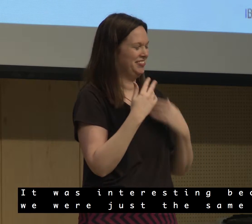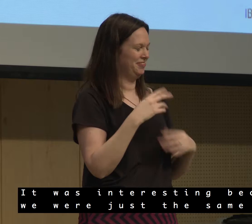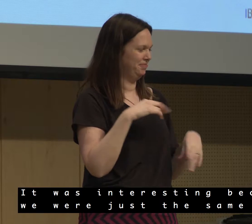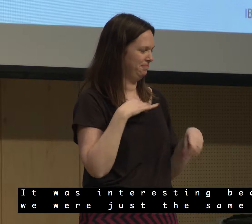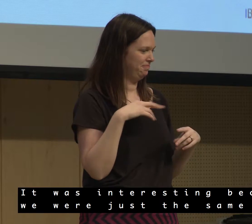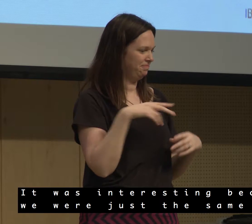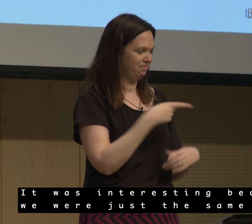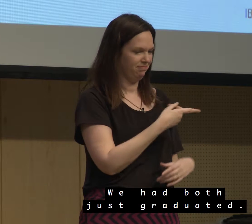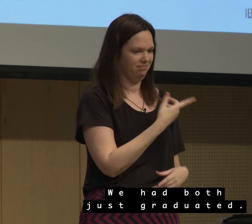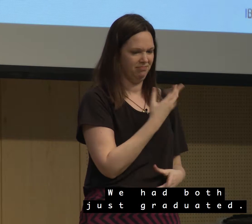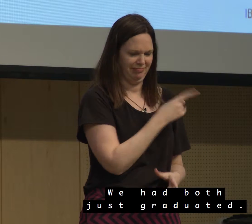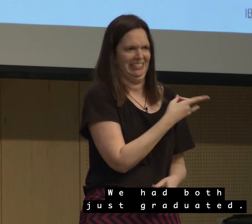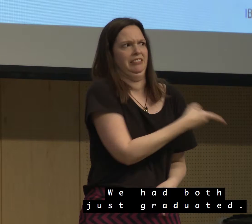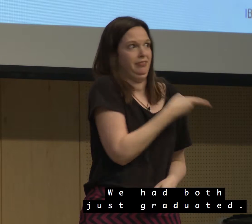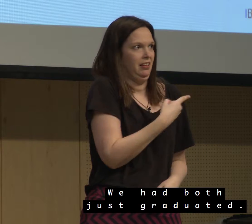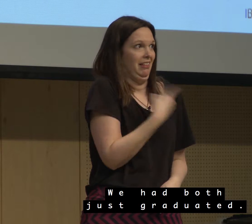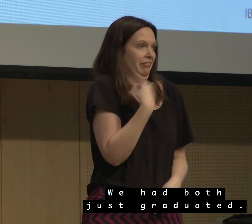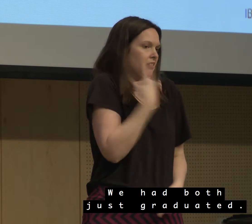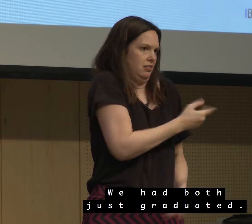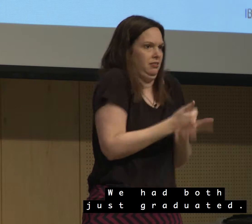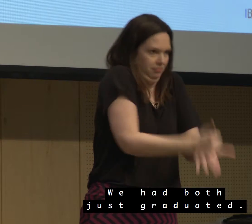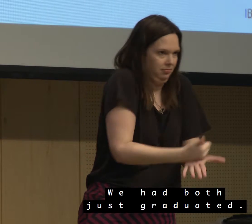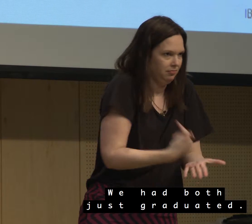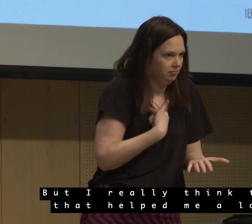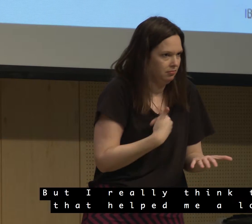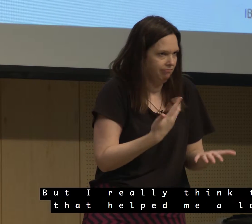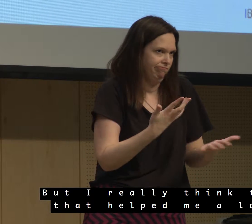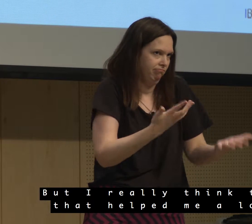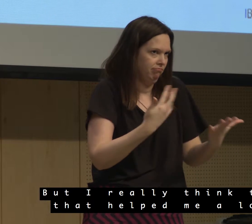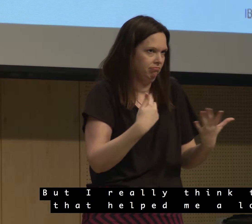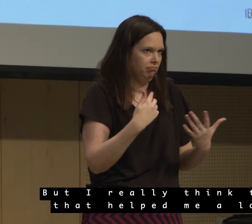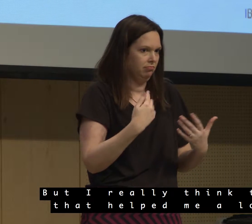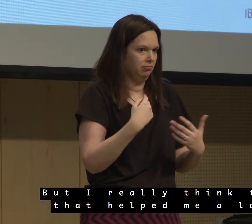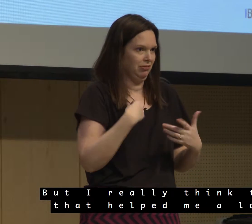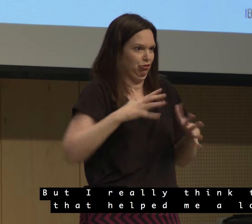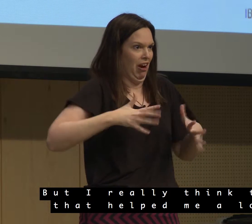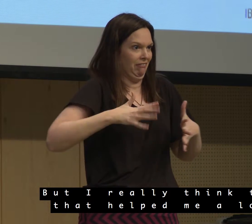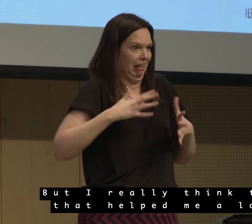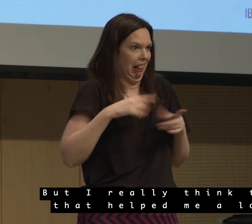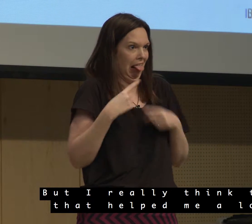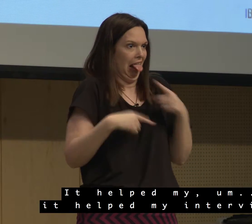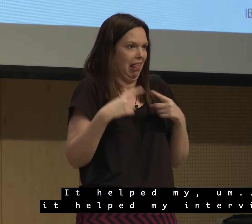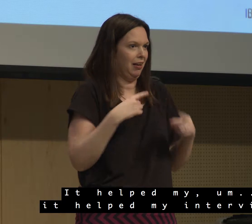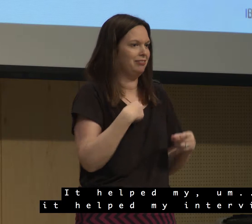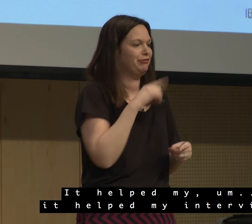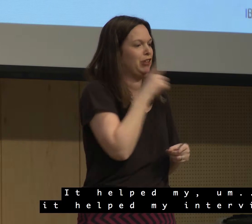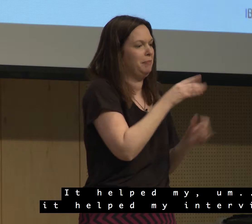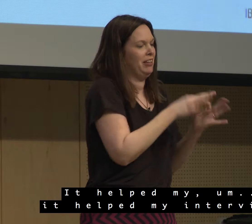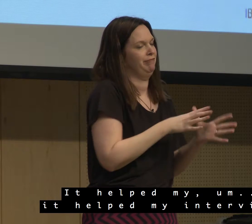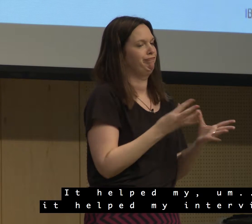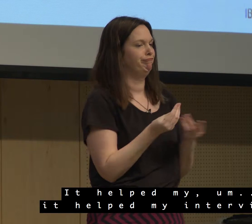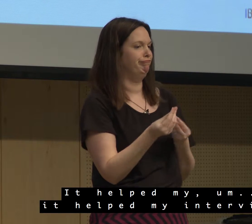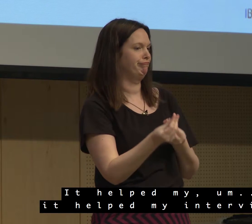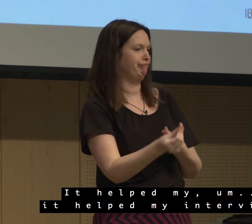we were just the same age. We had both just graduated, but I really think that helped me a lot. It helped my